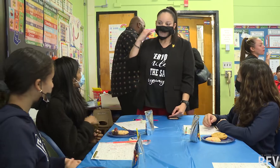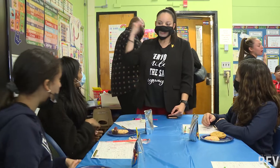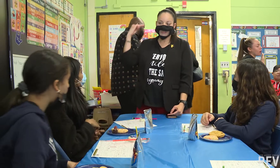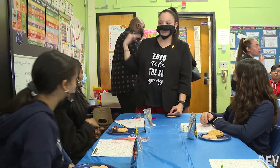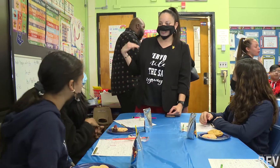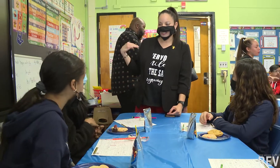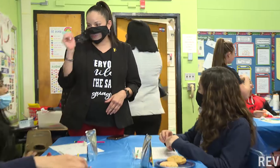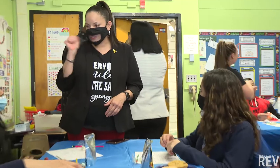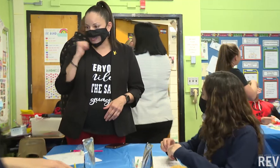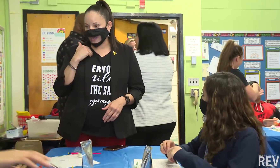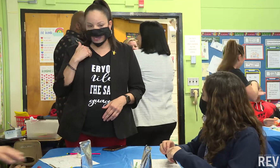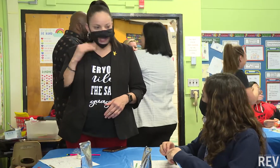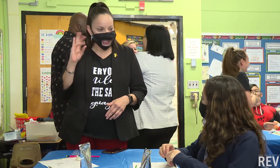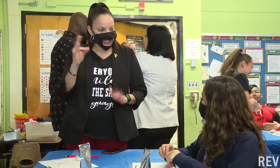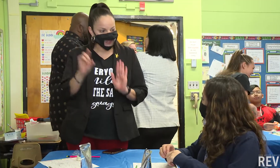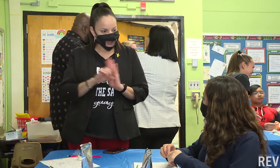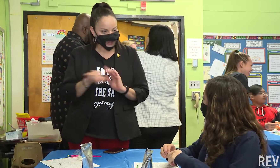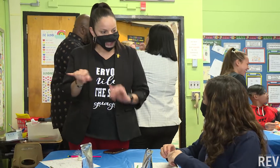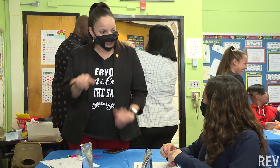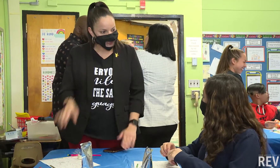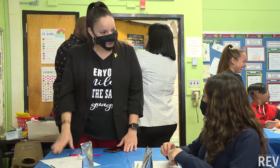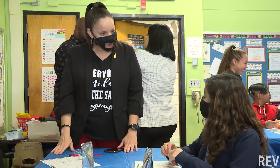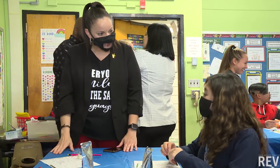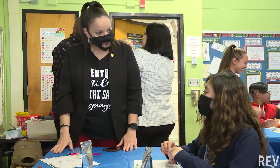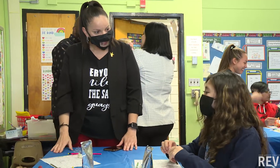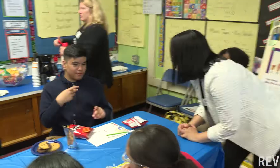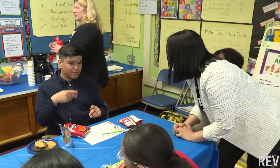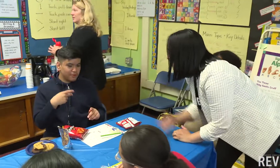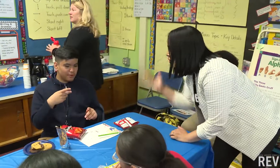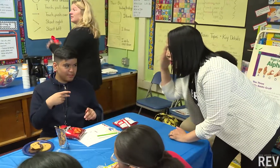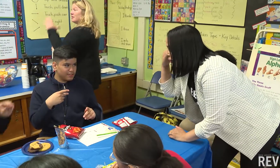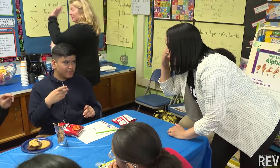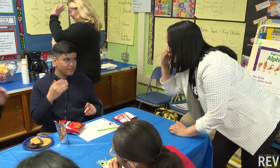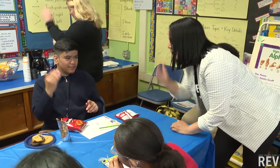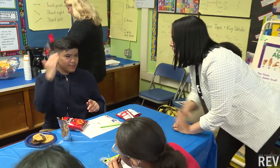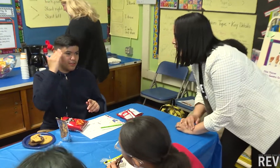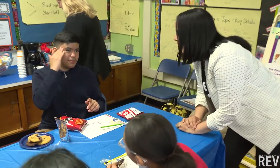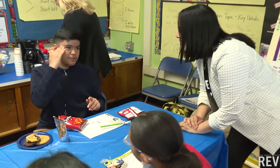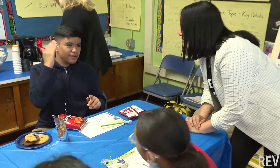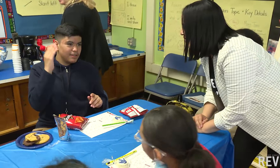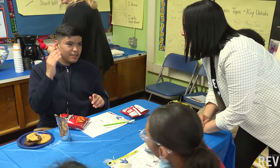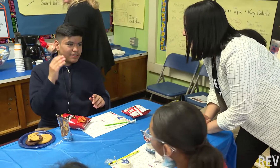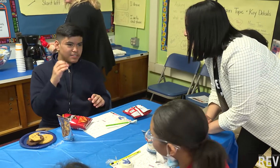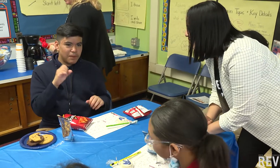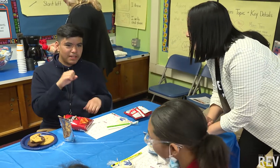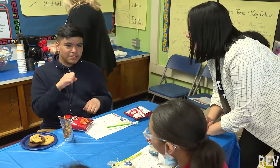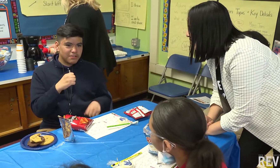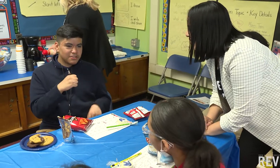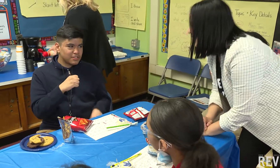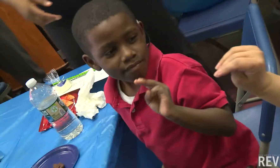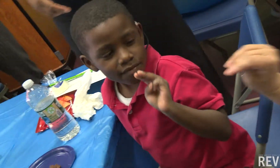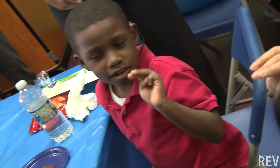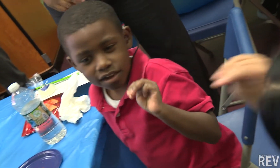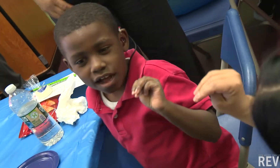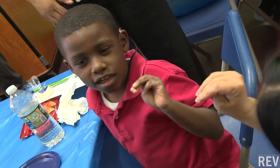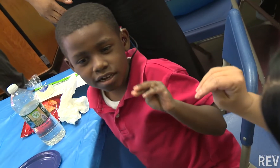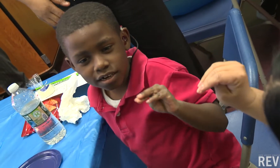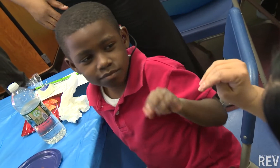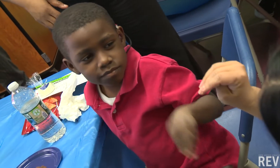world language that all students are learning, is because I found that working with our sign club, a lot of those children, they have deaf parents, they